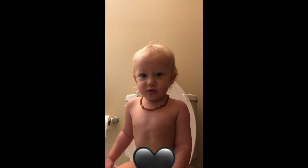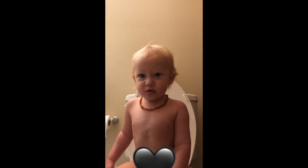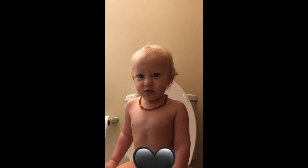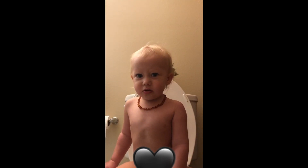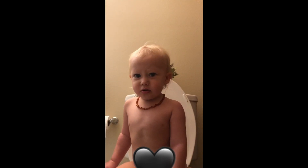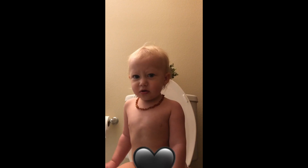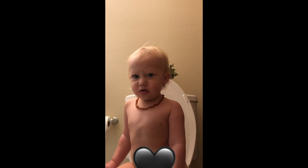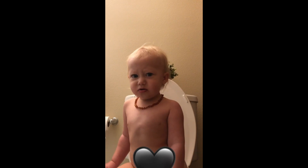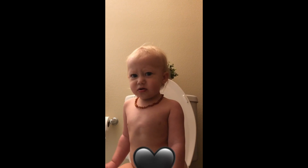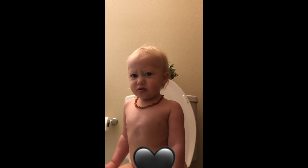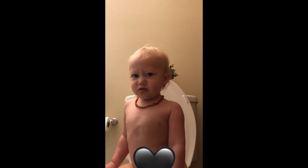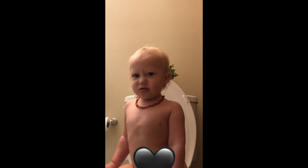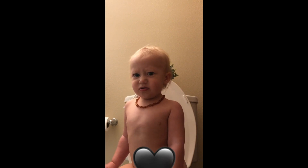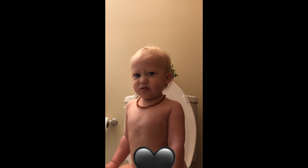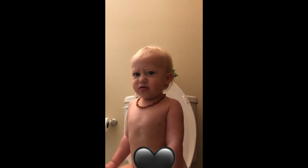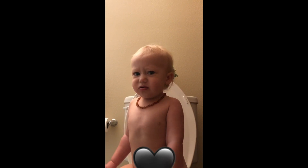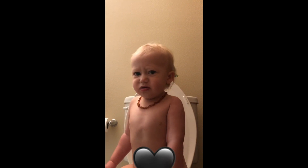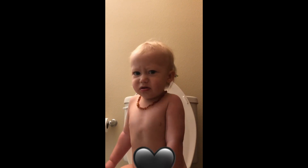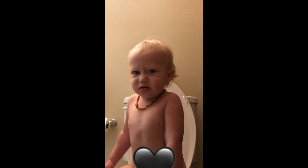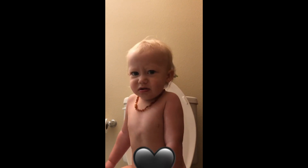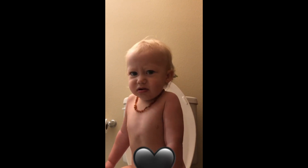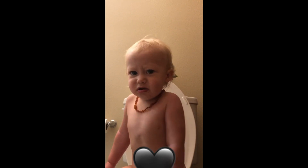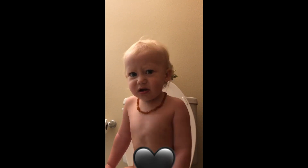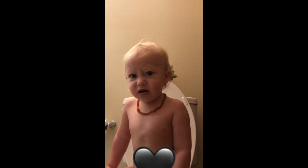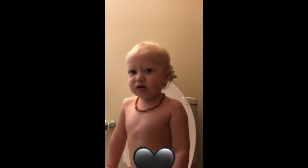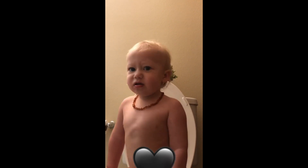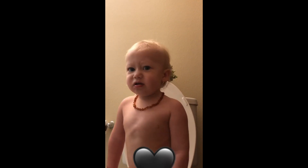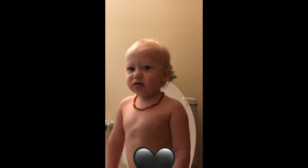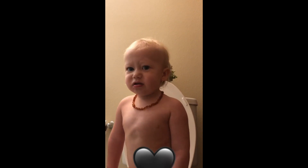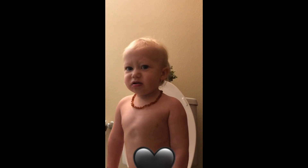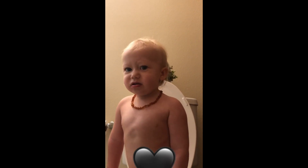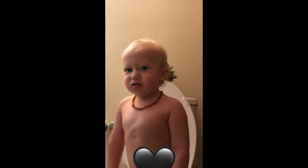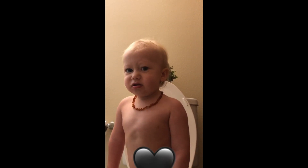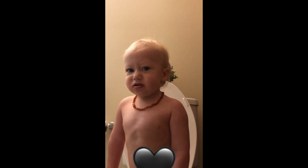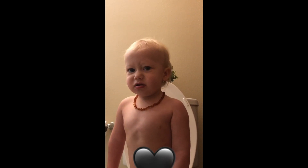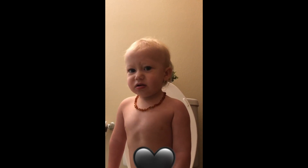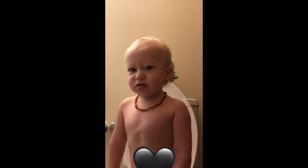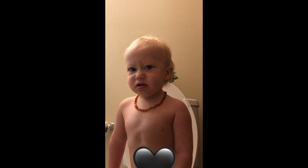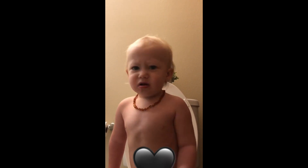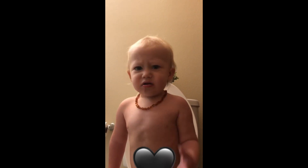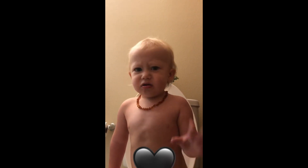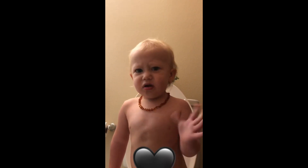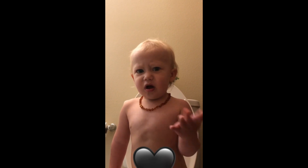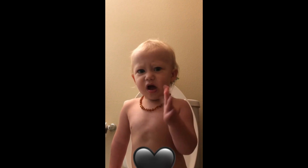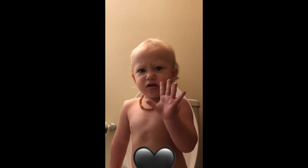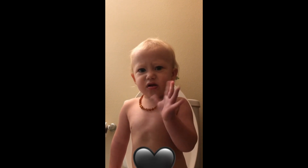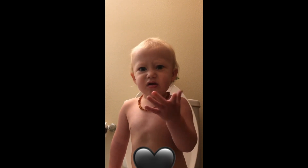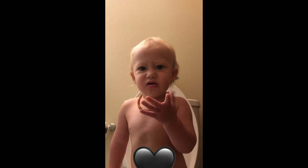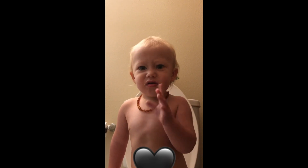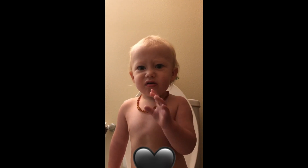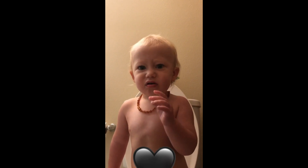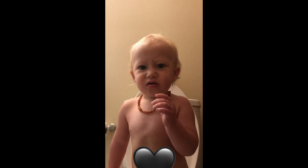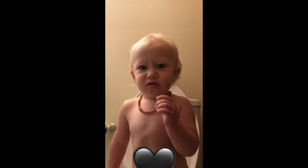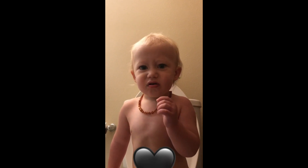No, you didn't. That's okay. You still told mommy you wanted to sit on the potty, huh? You did good. You're all done. Okay,